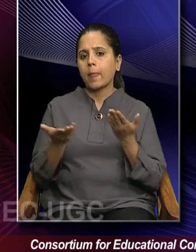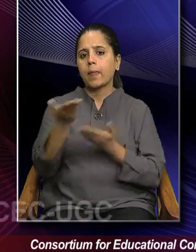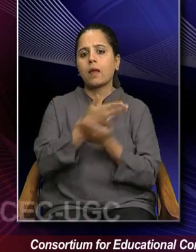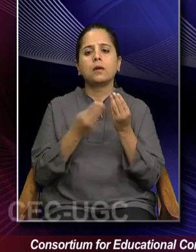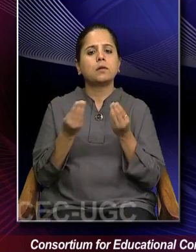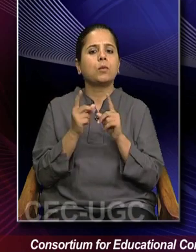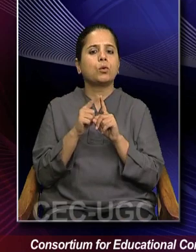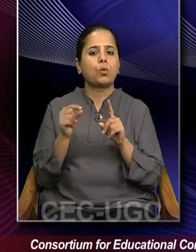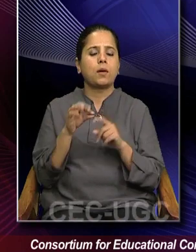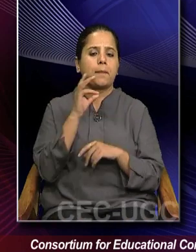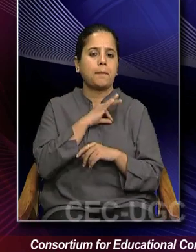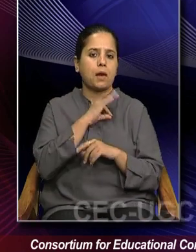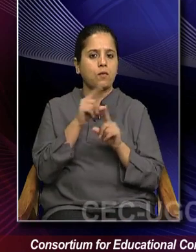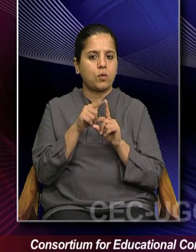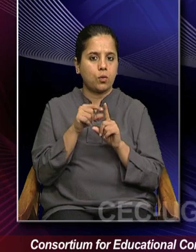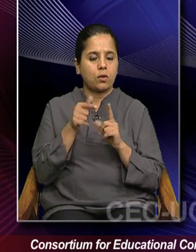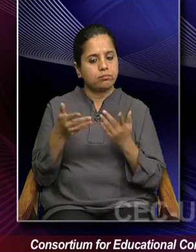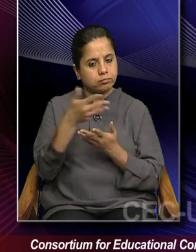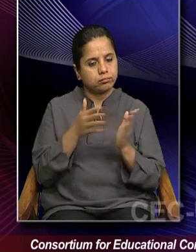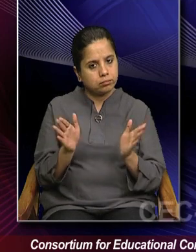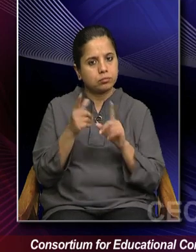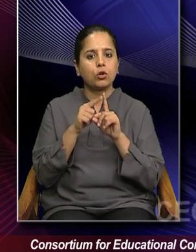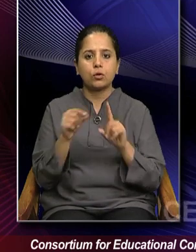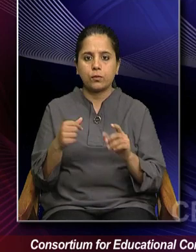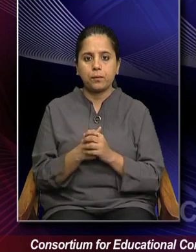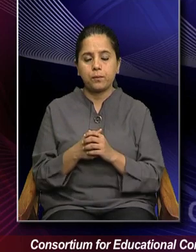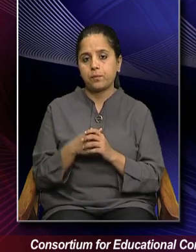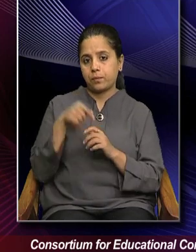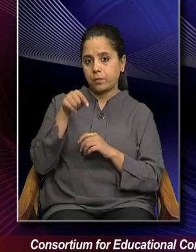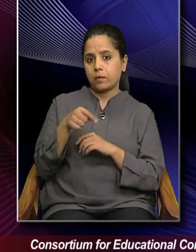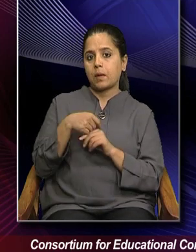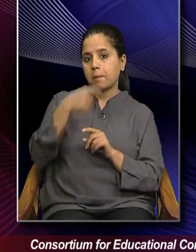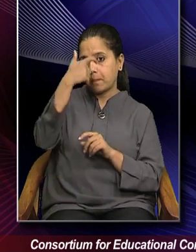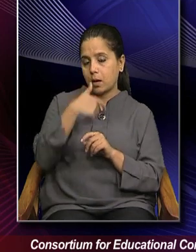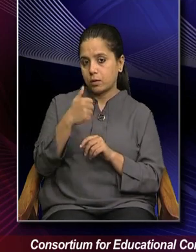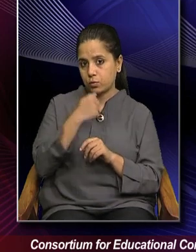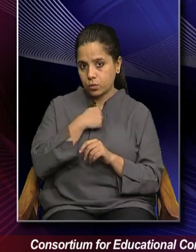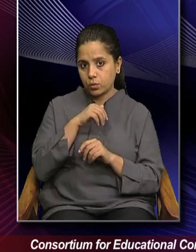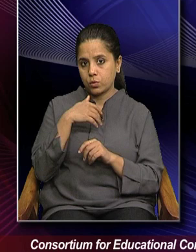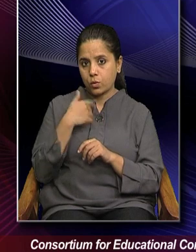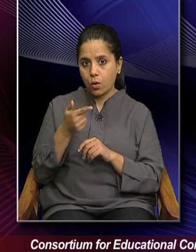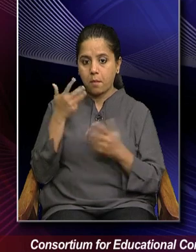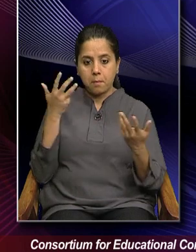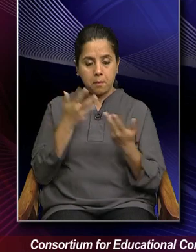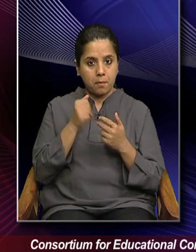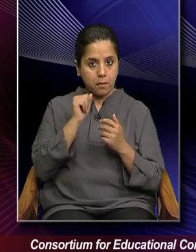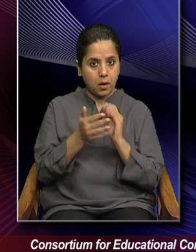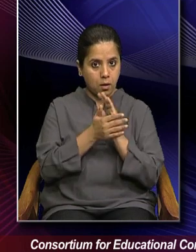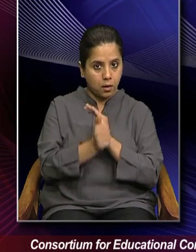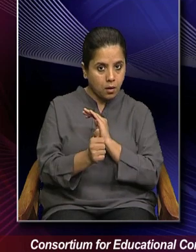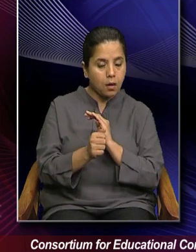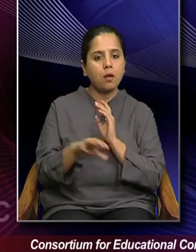certain advantages and discuss them of the personalized and the competency based